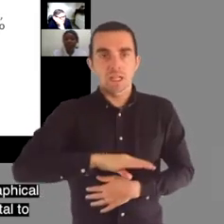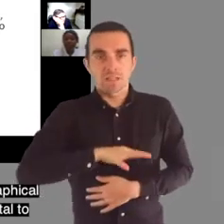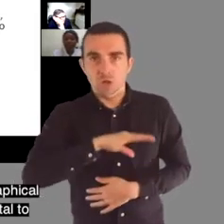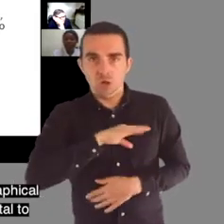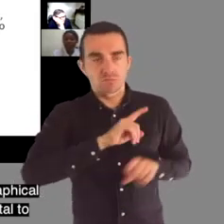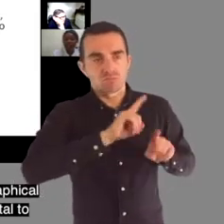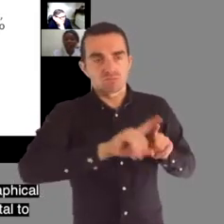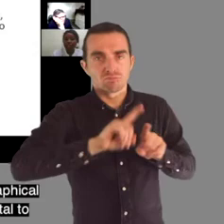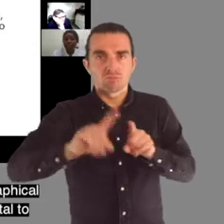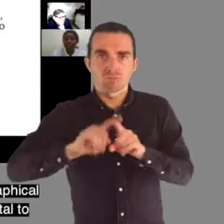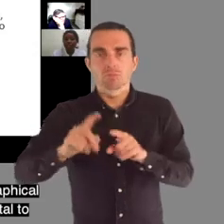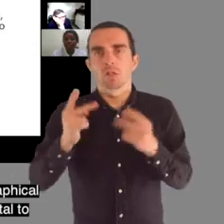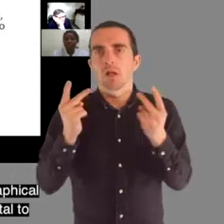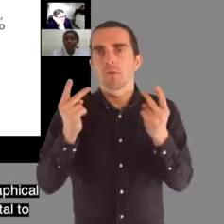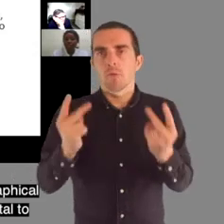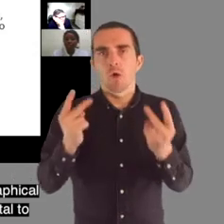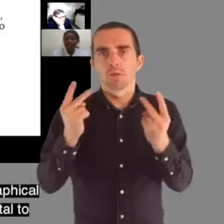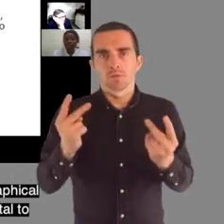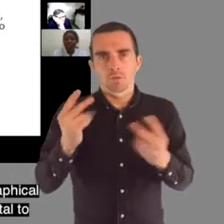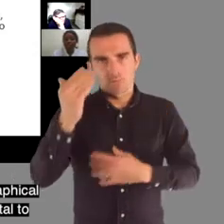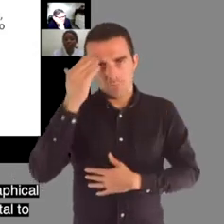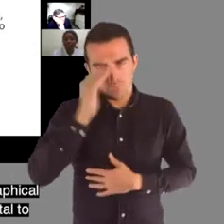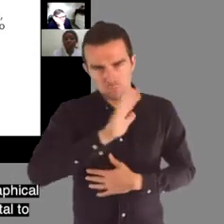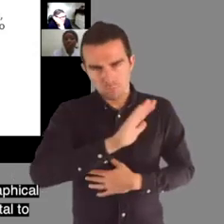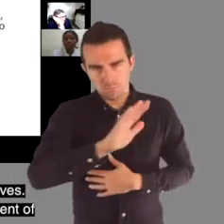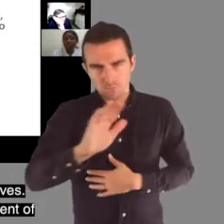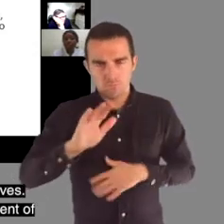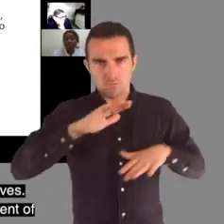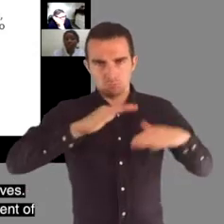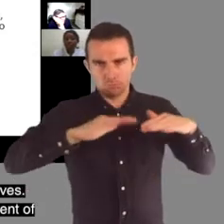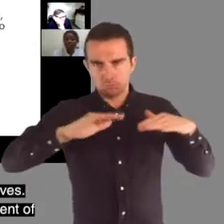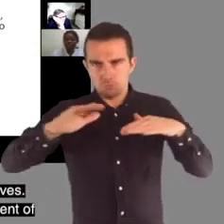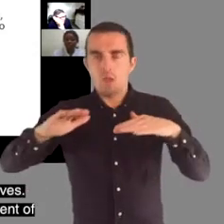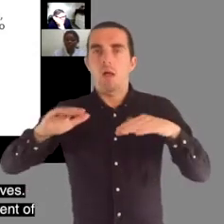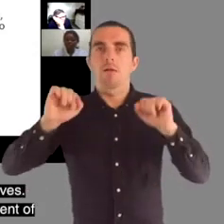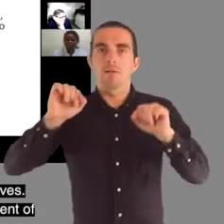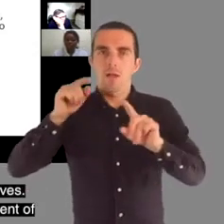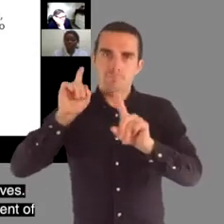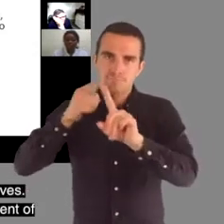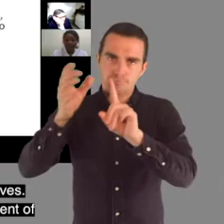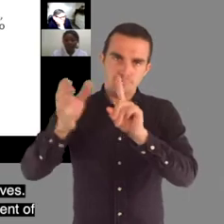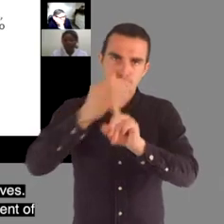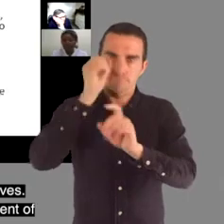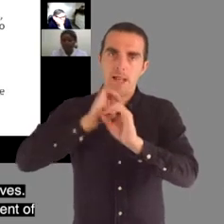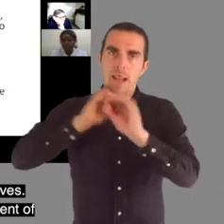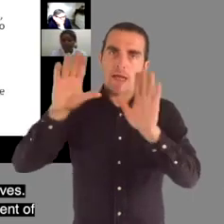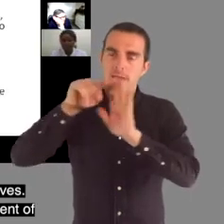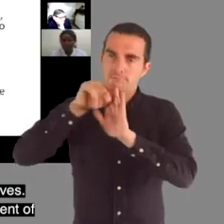geographical localities, and age range is vital to winning unified policy objectives.